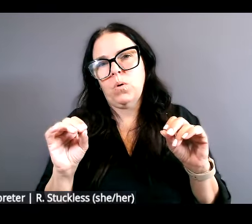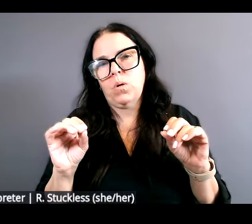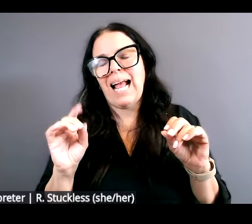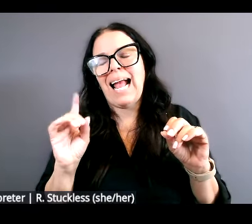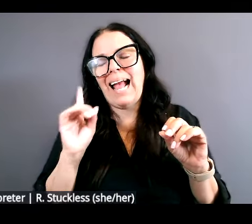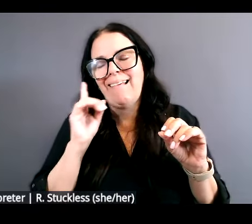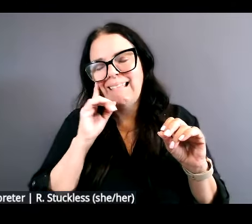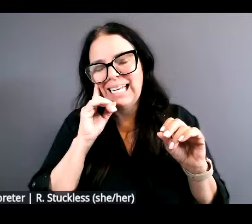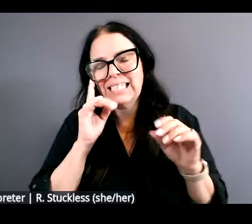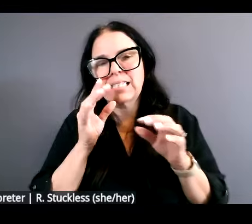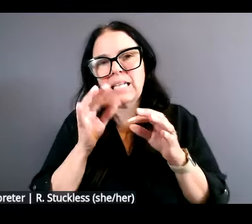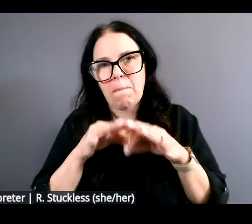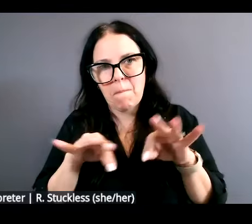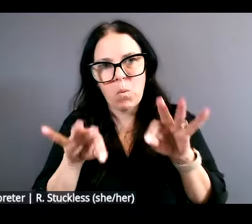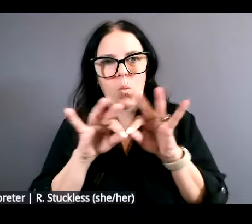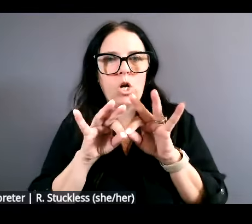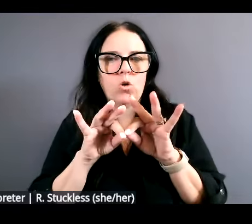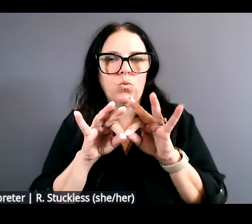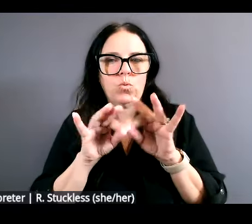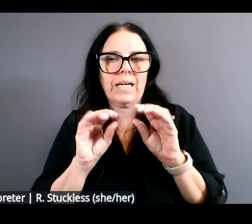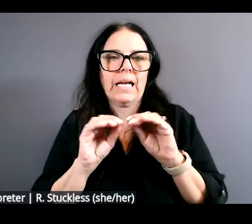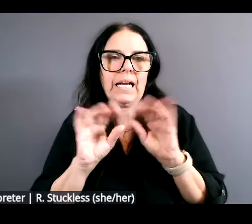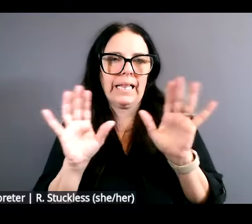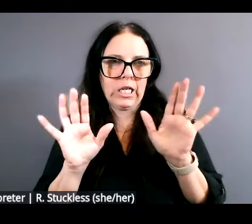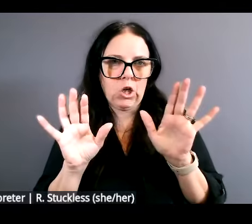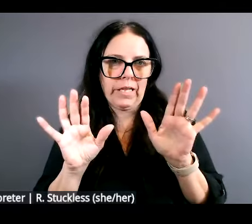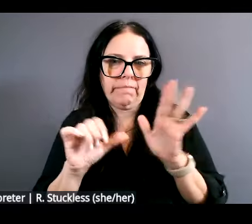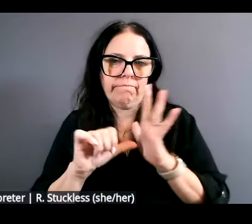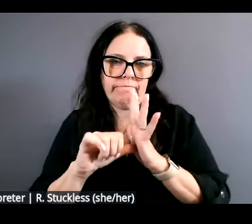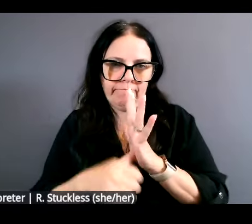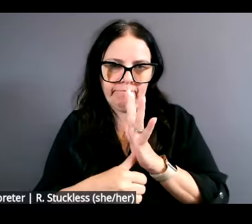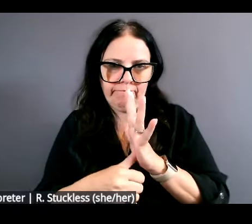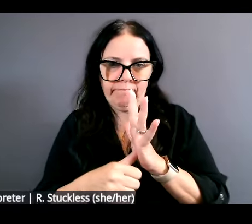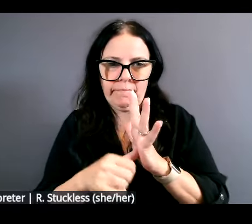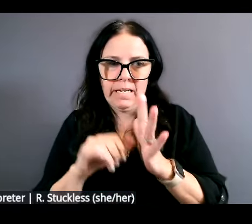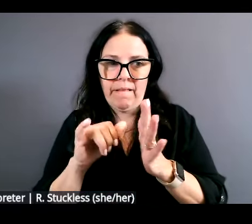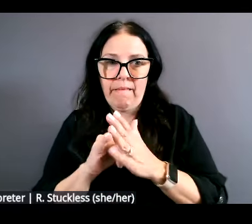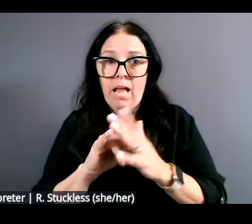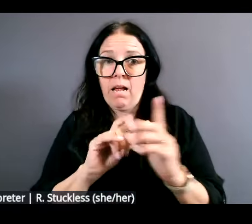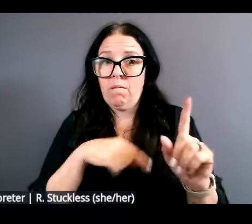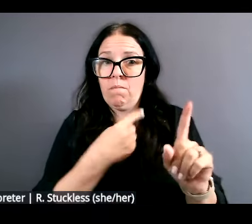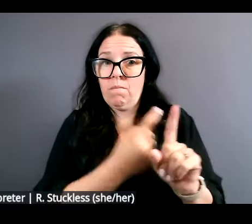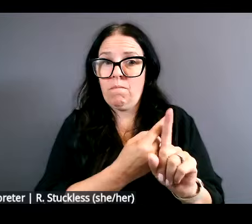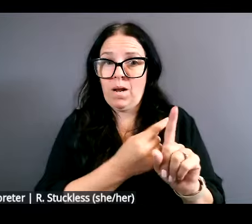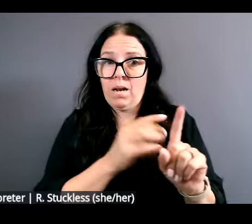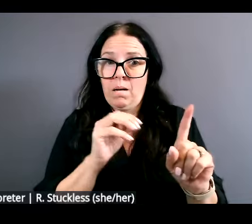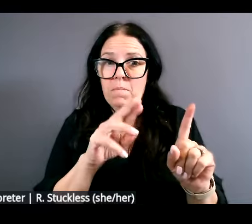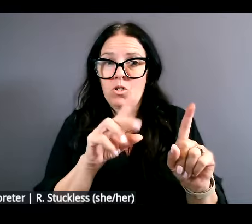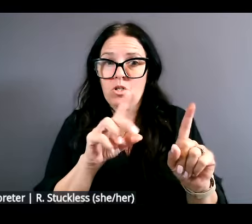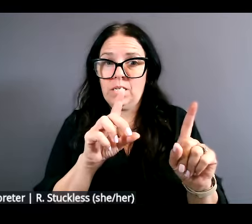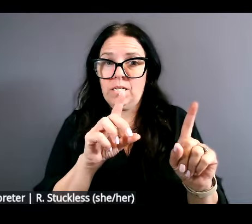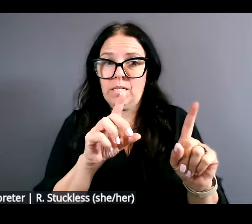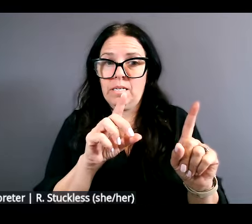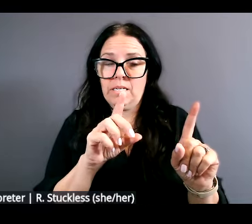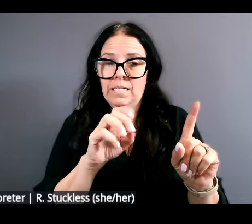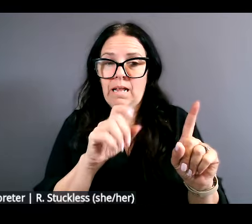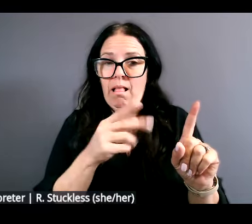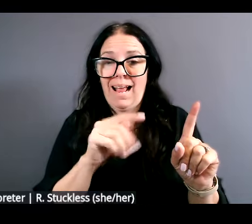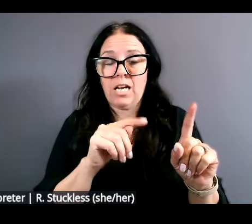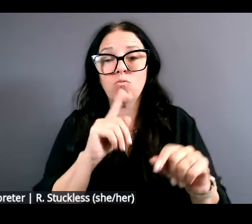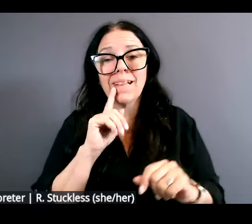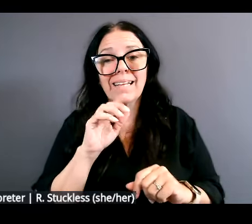indicate that he was not the only circulator, or that there were other people who signed to circulators when in